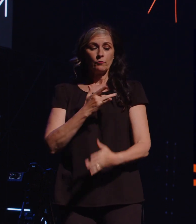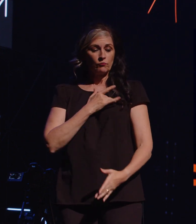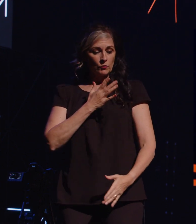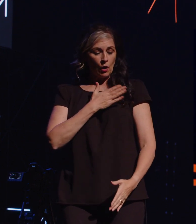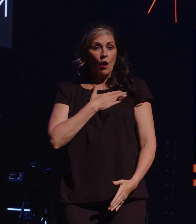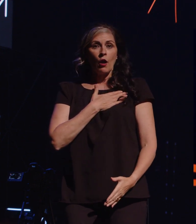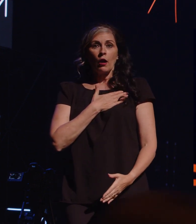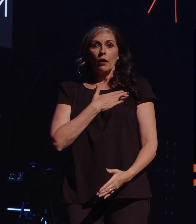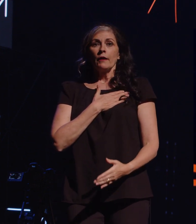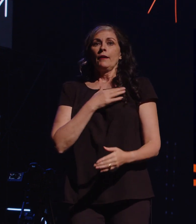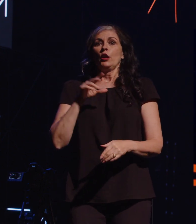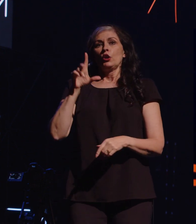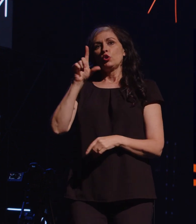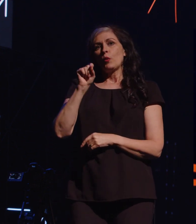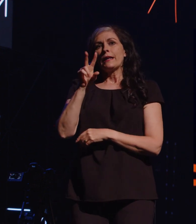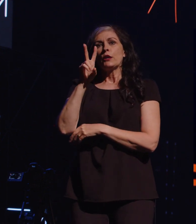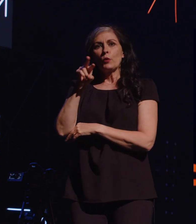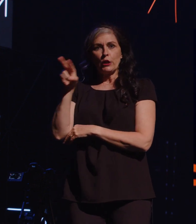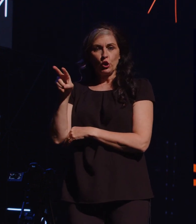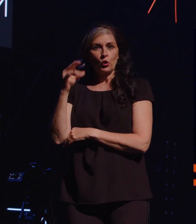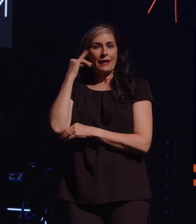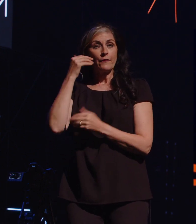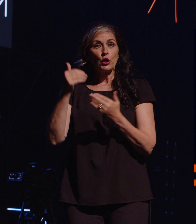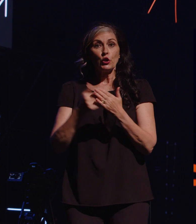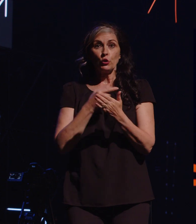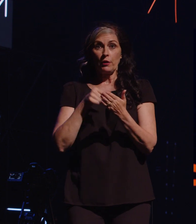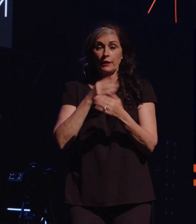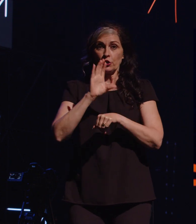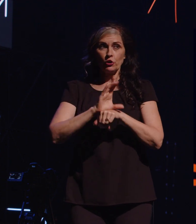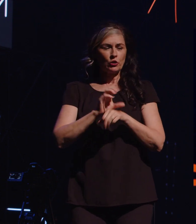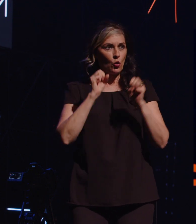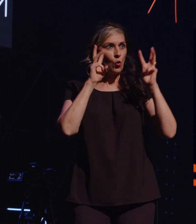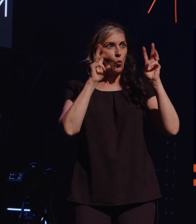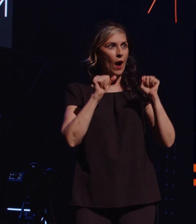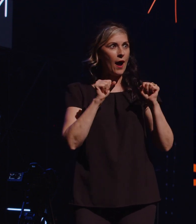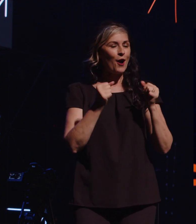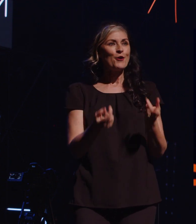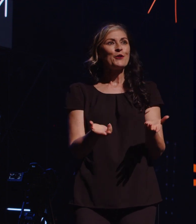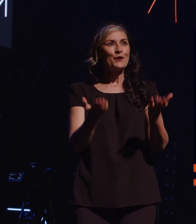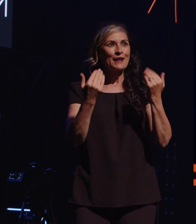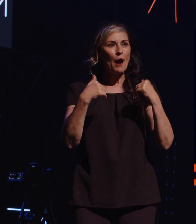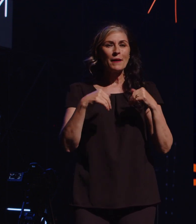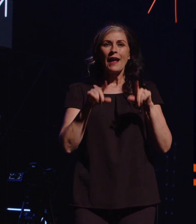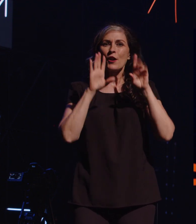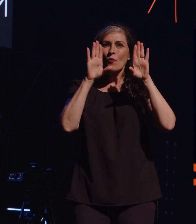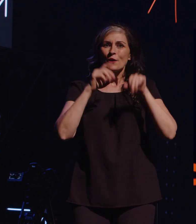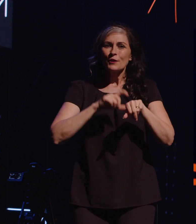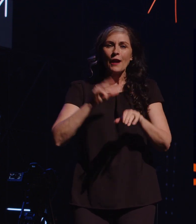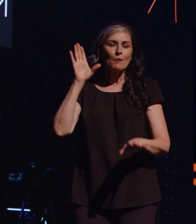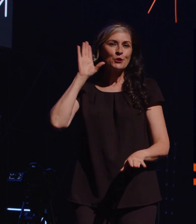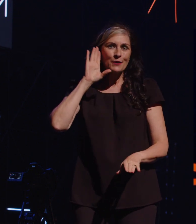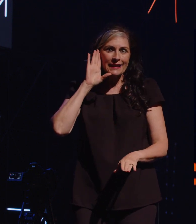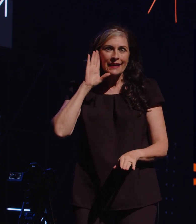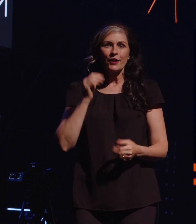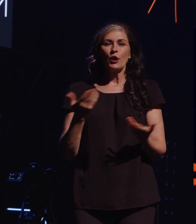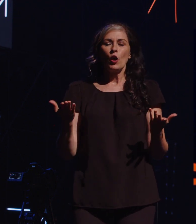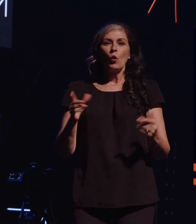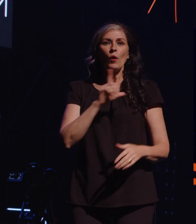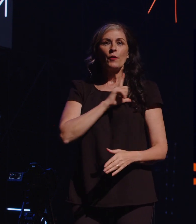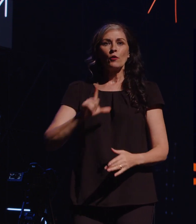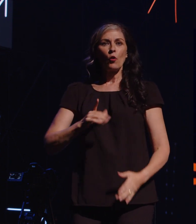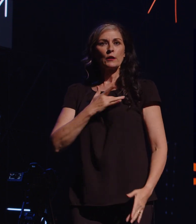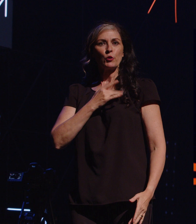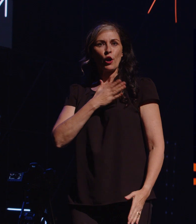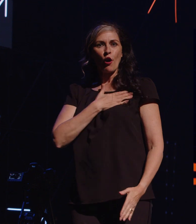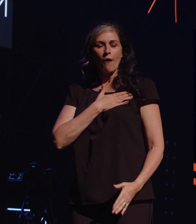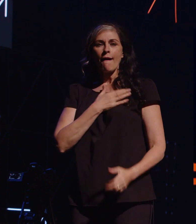to do in 2022. So if you're new to the Grove, you're like, wow, you're coming at a great time to hear what the Lord has put on our